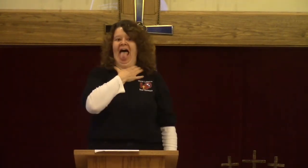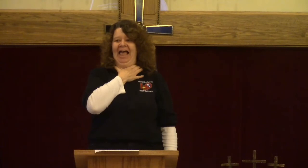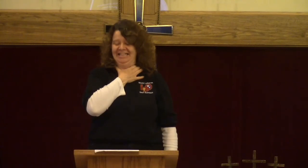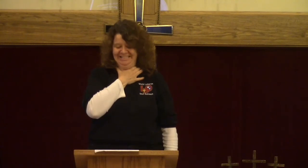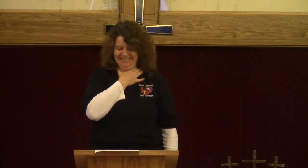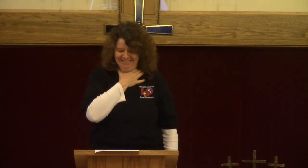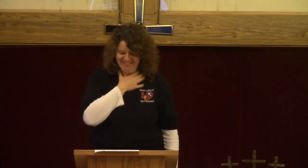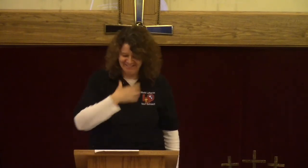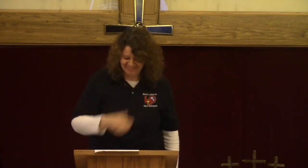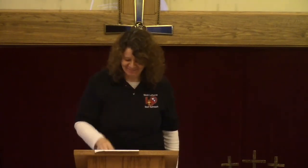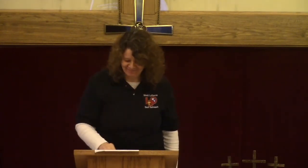pastor,